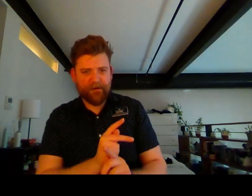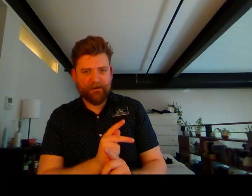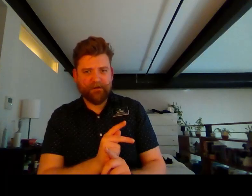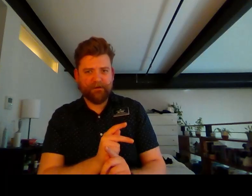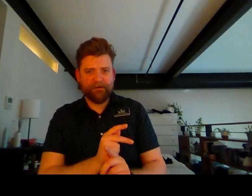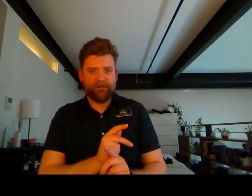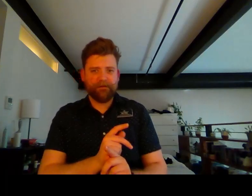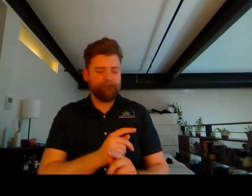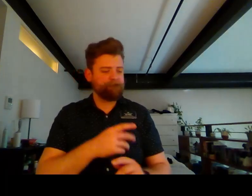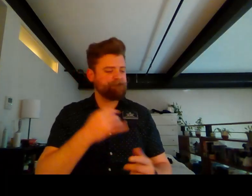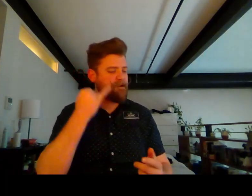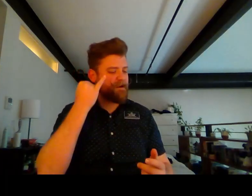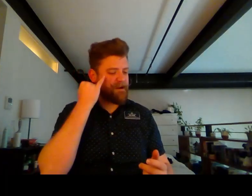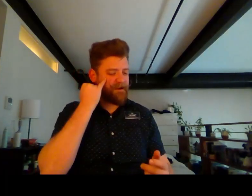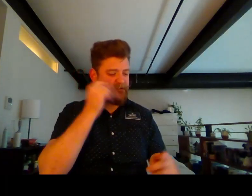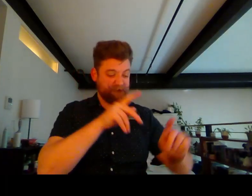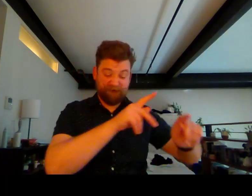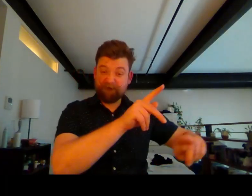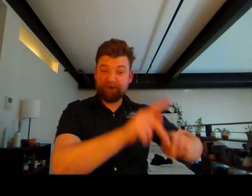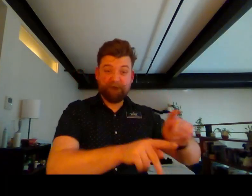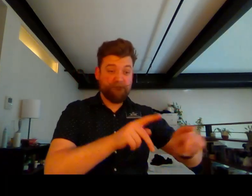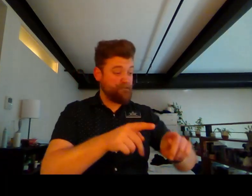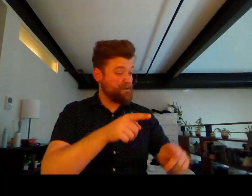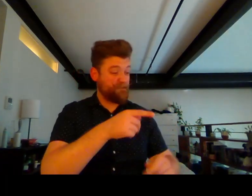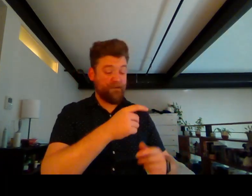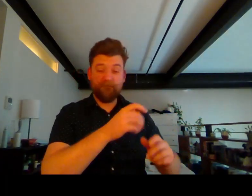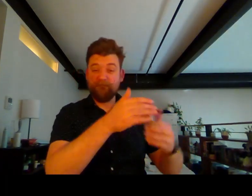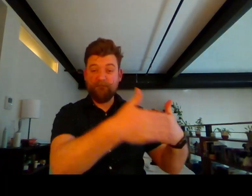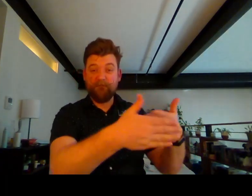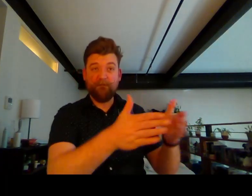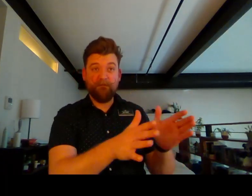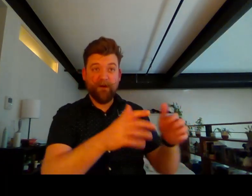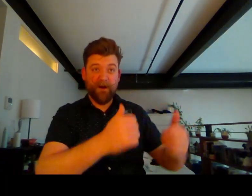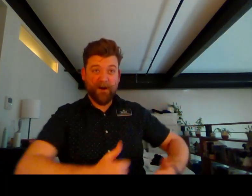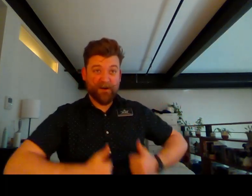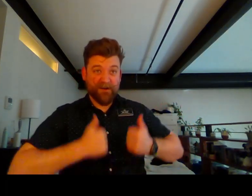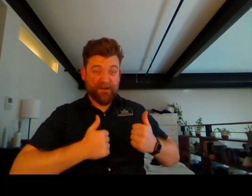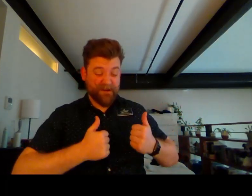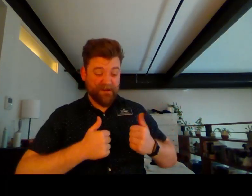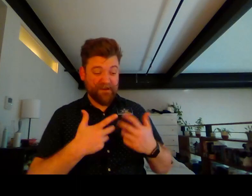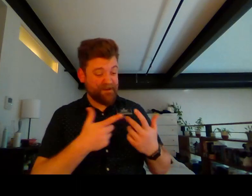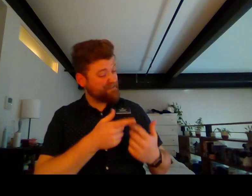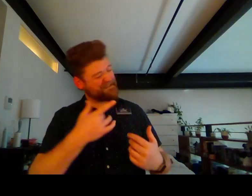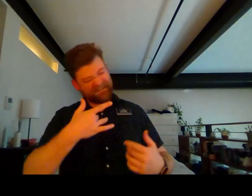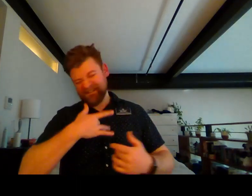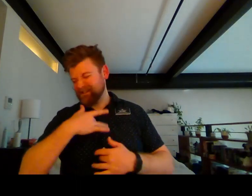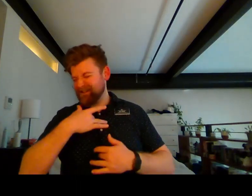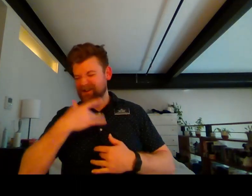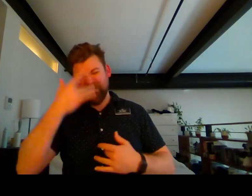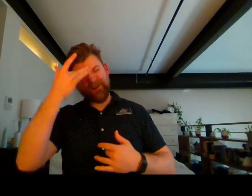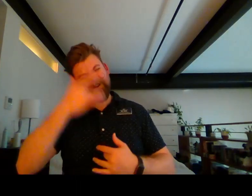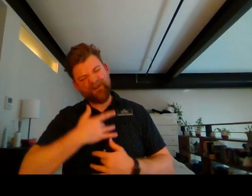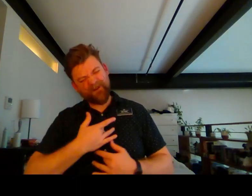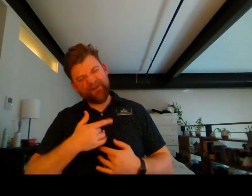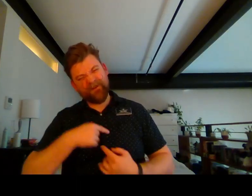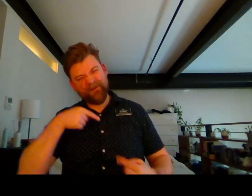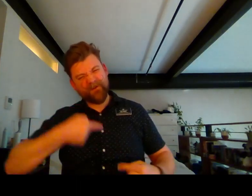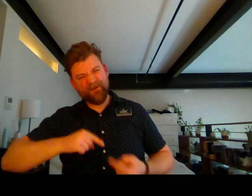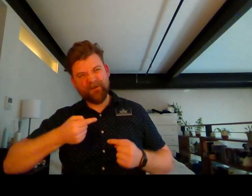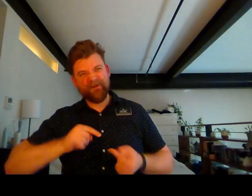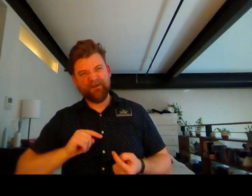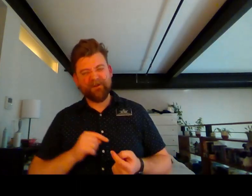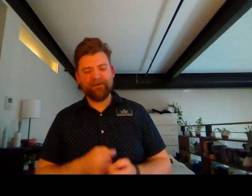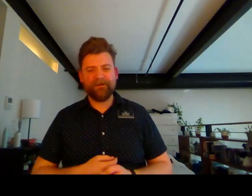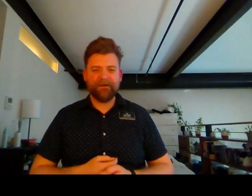other human beings living in boxes. But as you put it, now is the time to rise from the dark and desolate